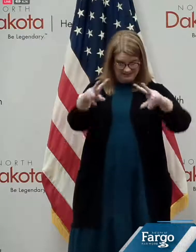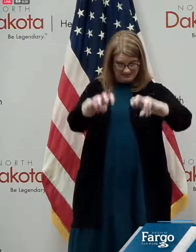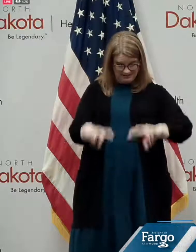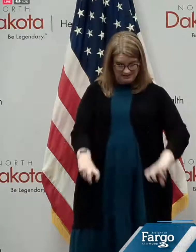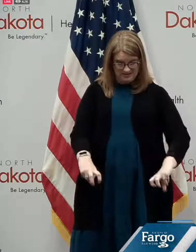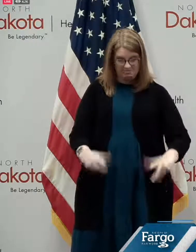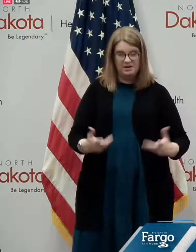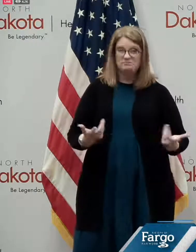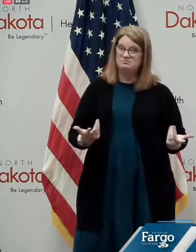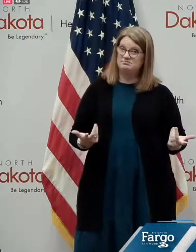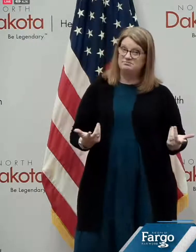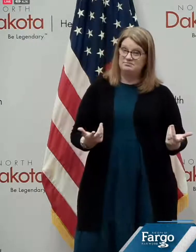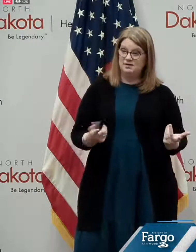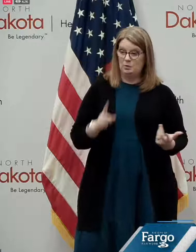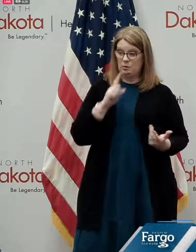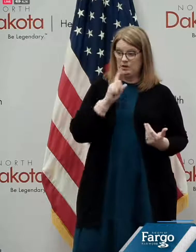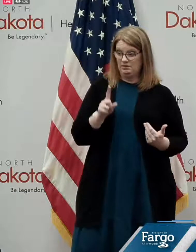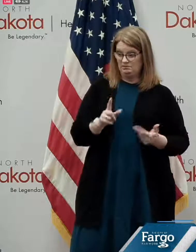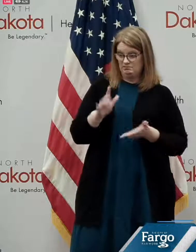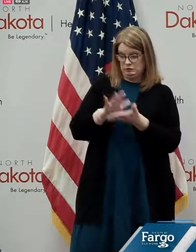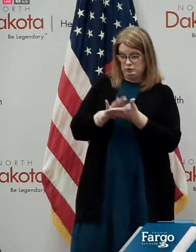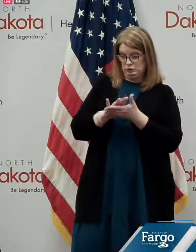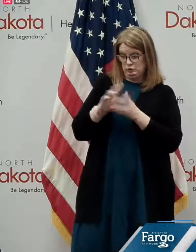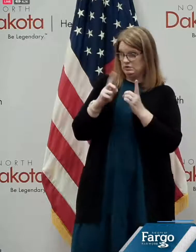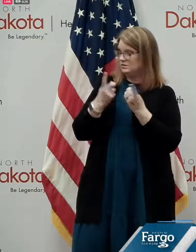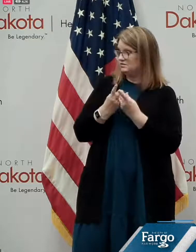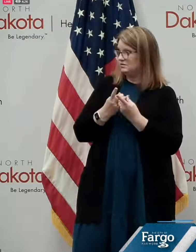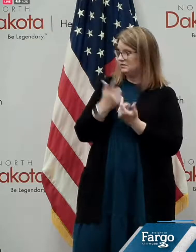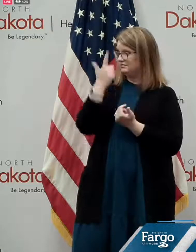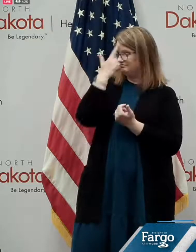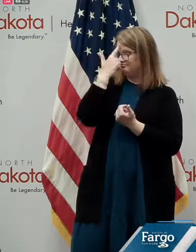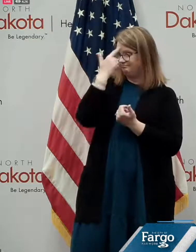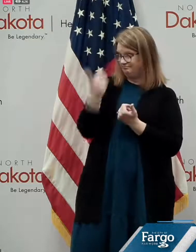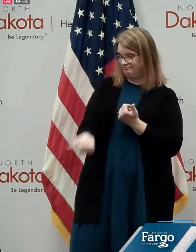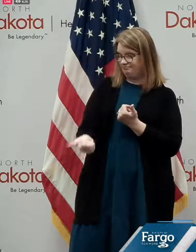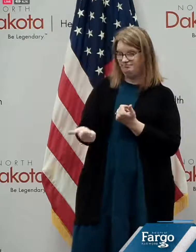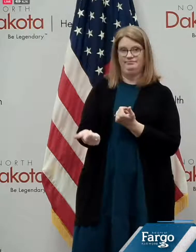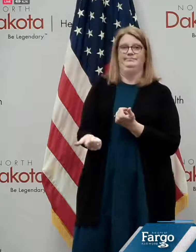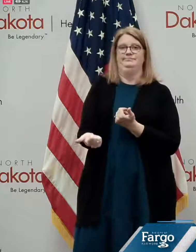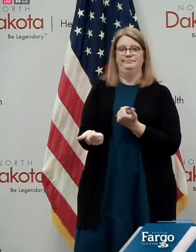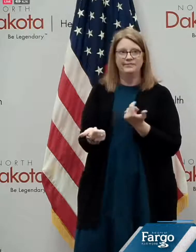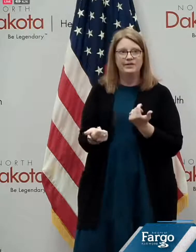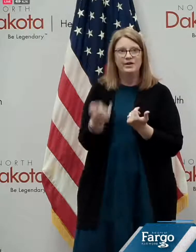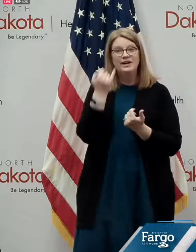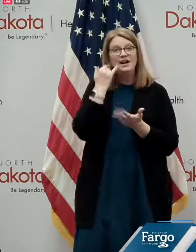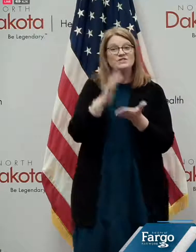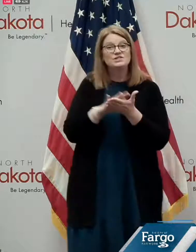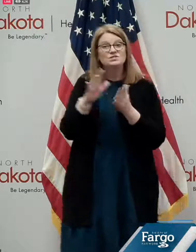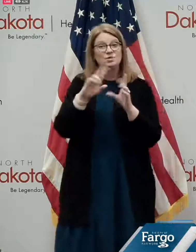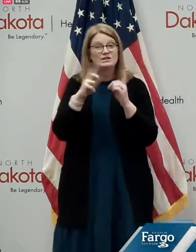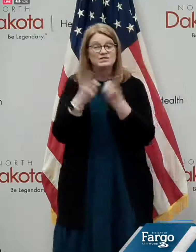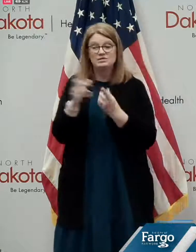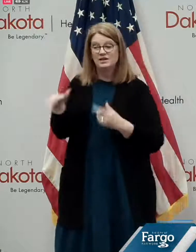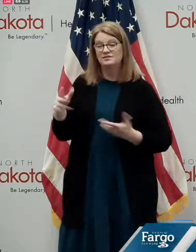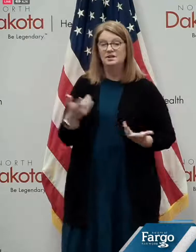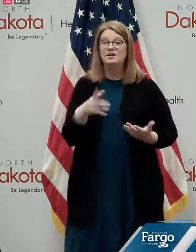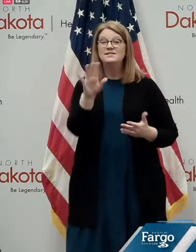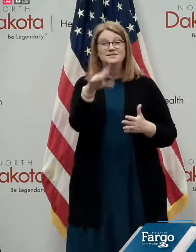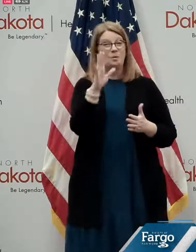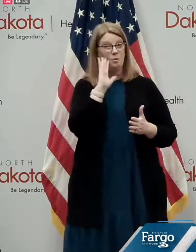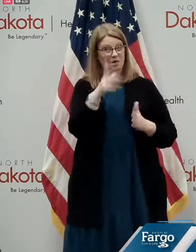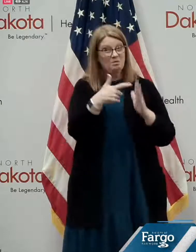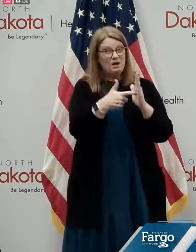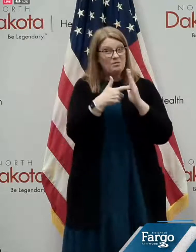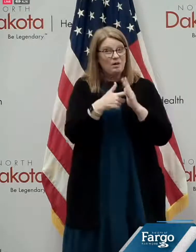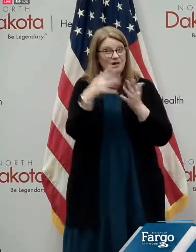district from more stringent protocols. I mean, if a school district said, hey, we're going to require students to wear masks, for example,